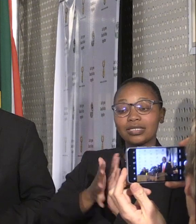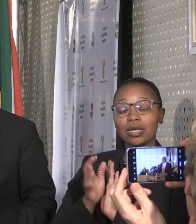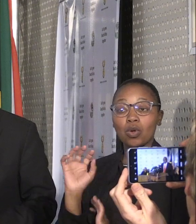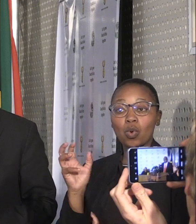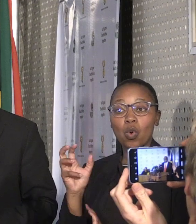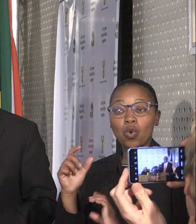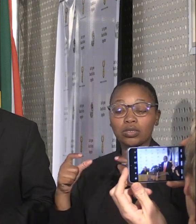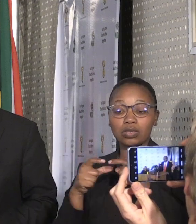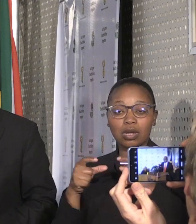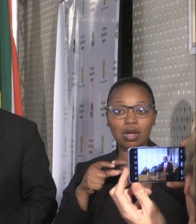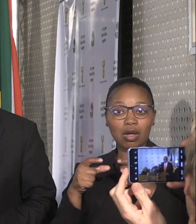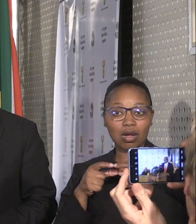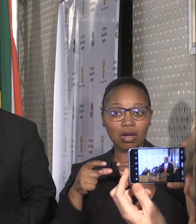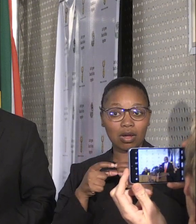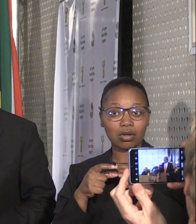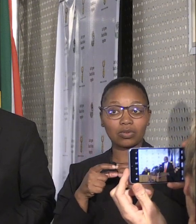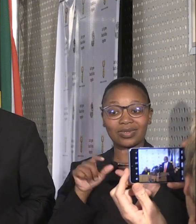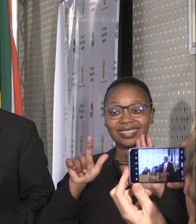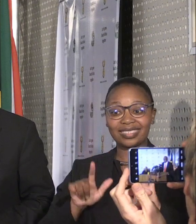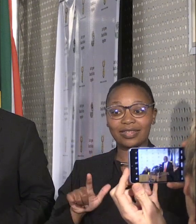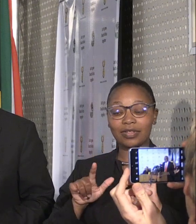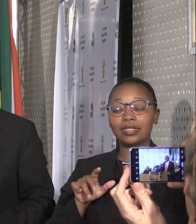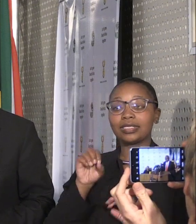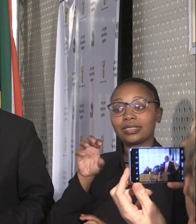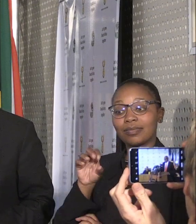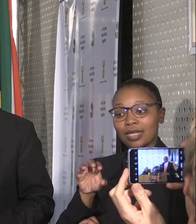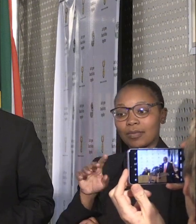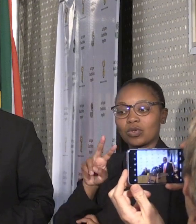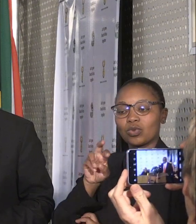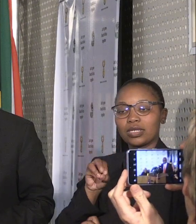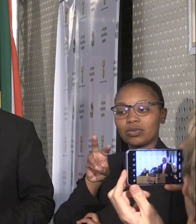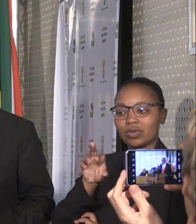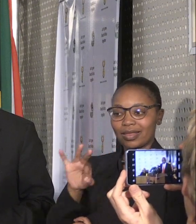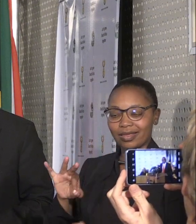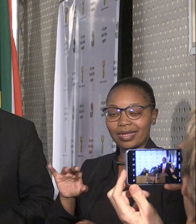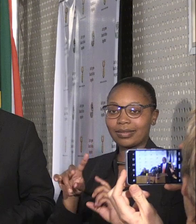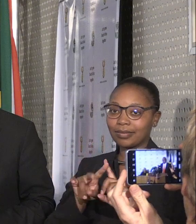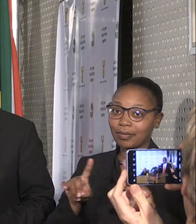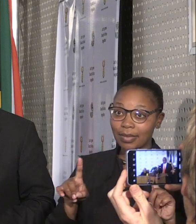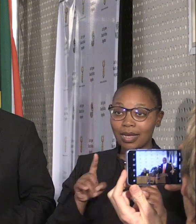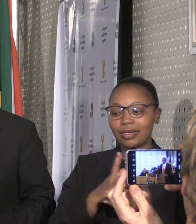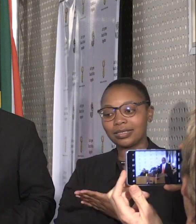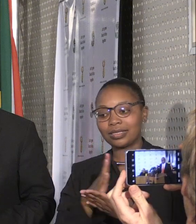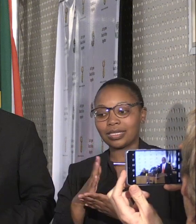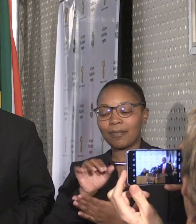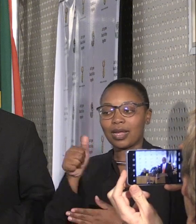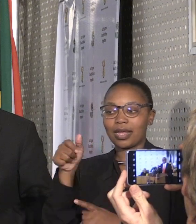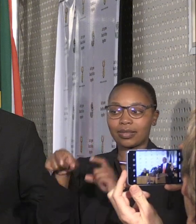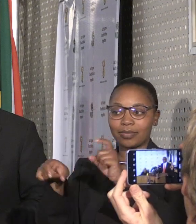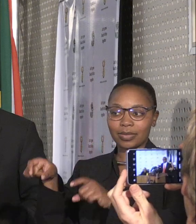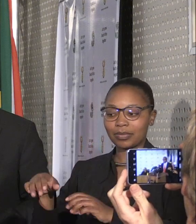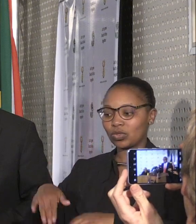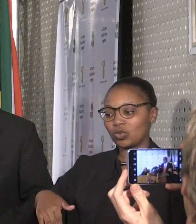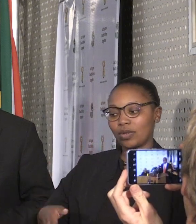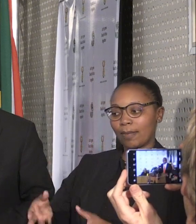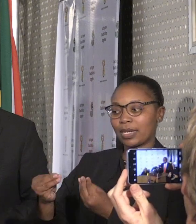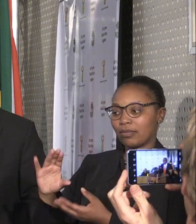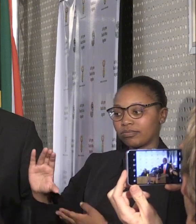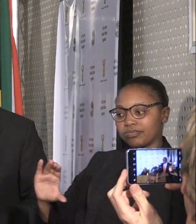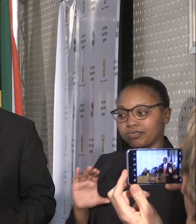2023. However, there might be few beneficiaries who have not yet received their social grants.